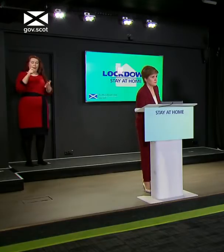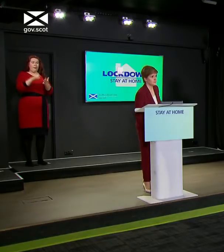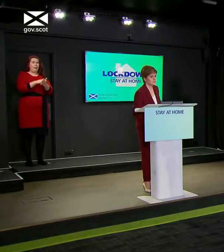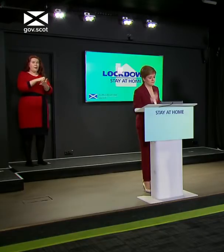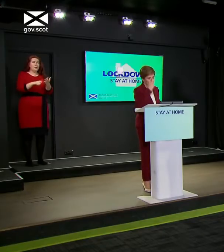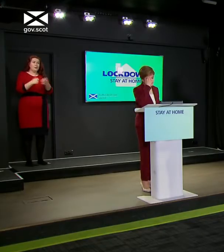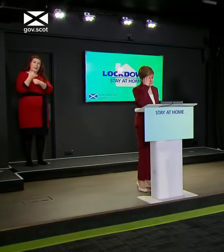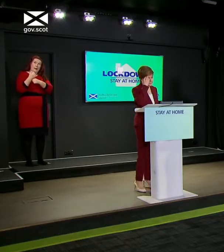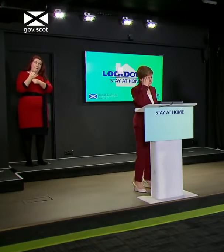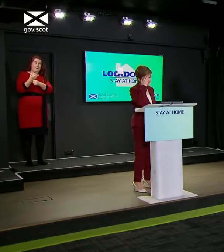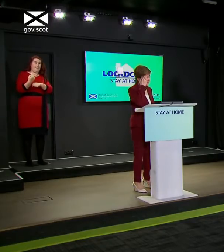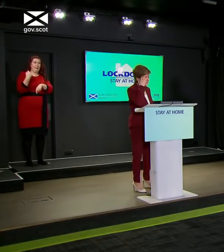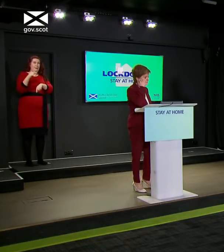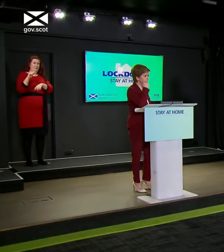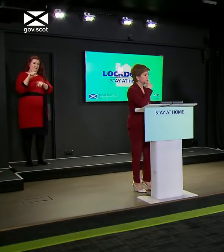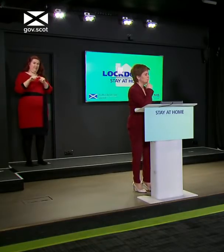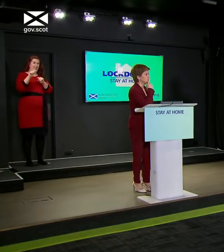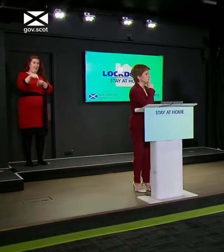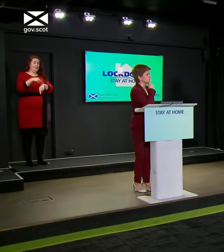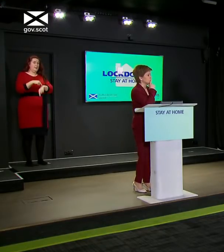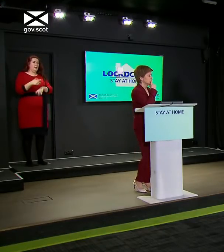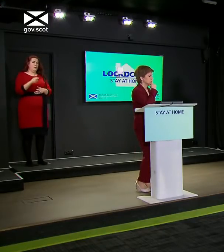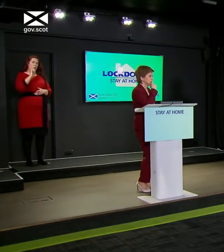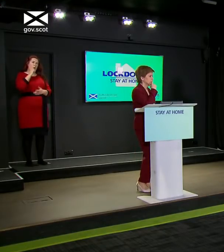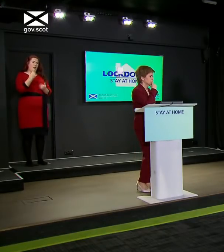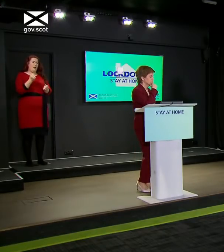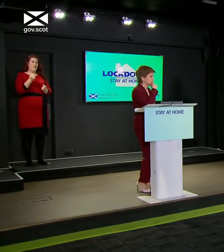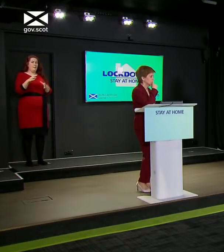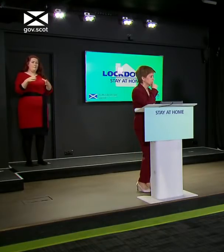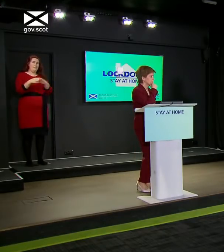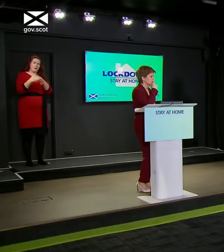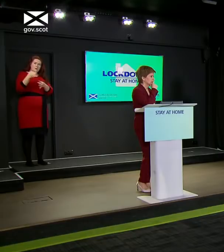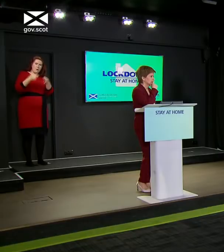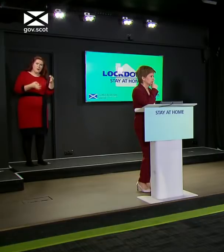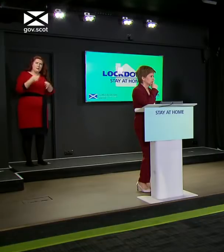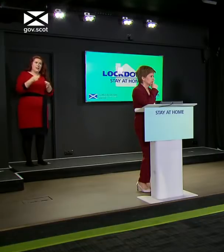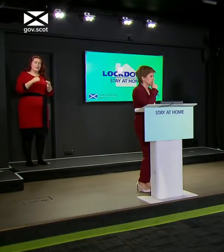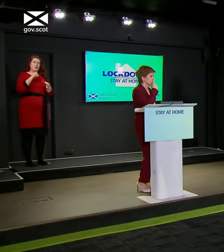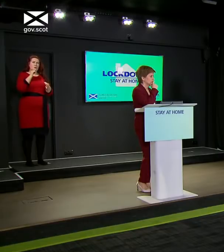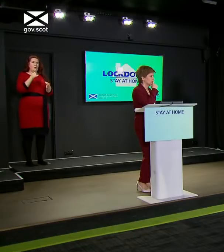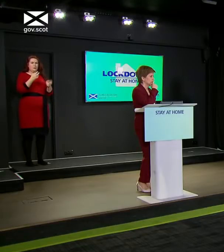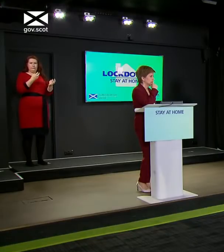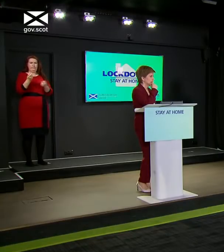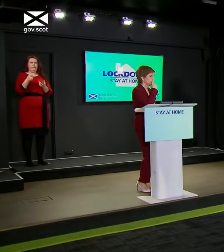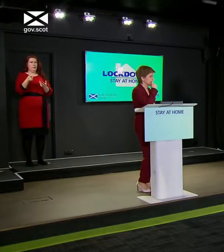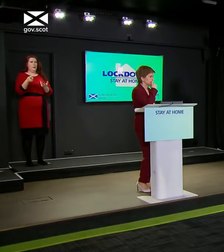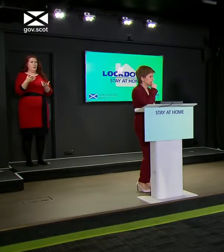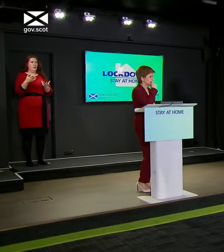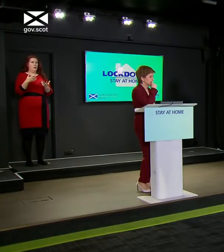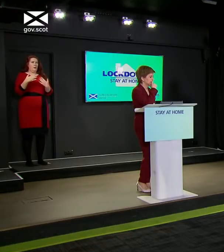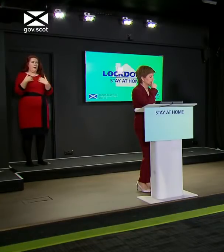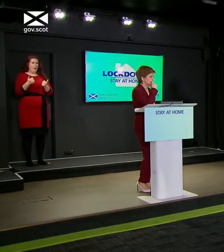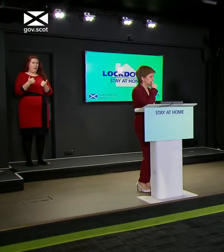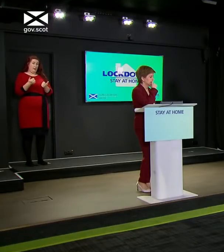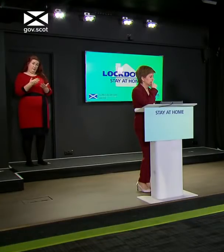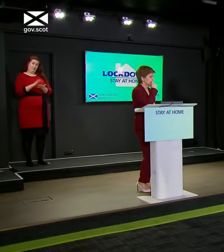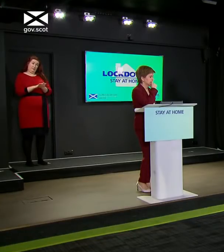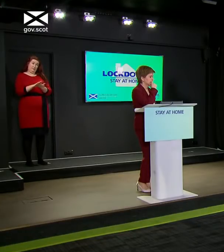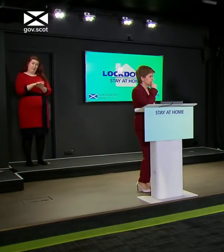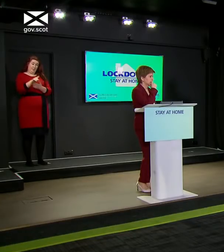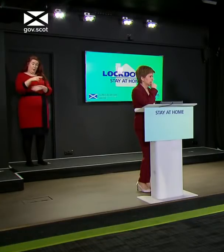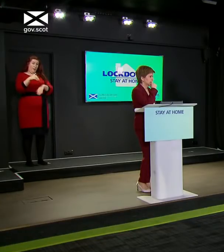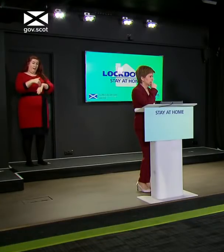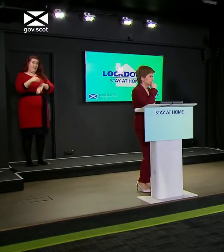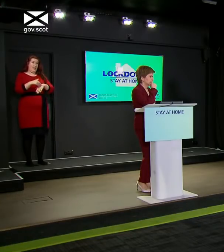at that time, which will be marked by party politics and not health, is going to be an impediment to the biggest